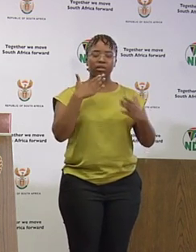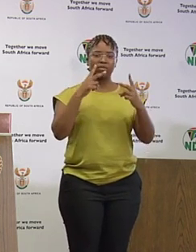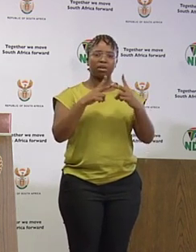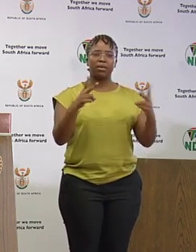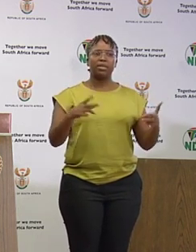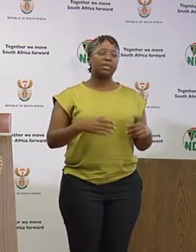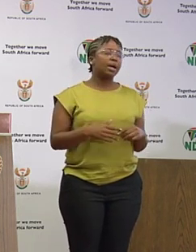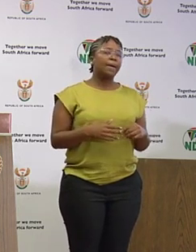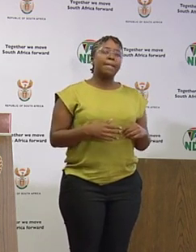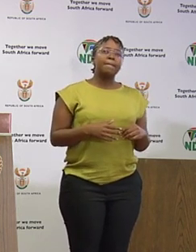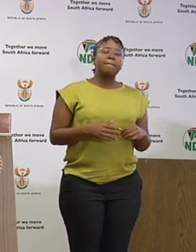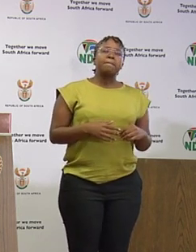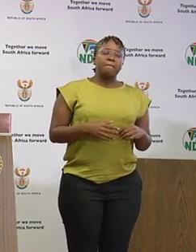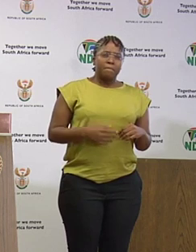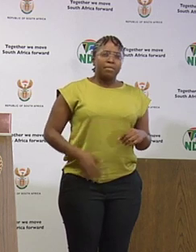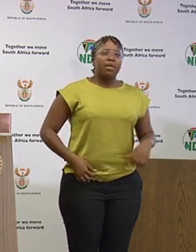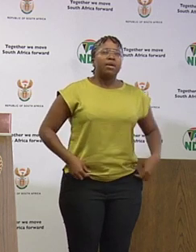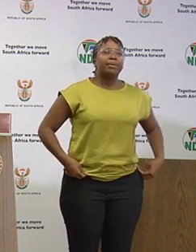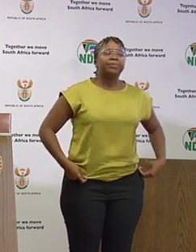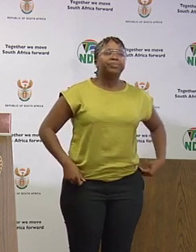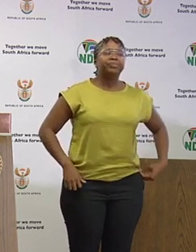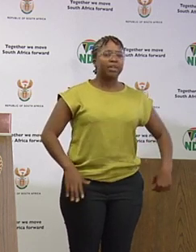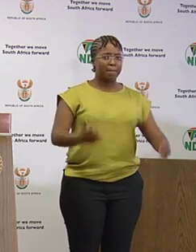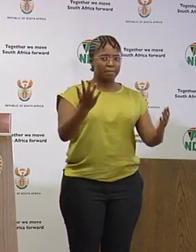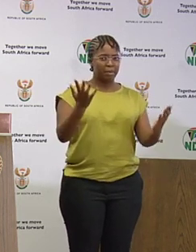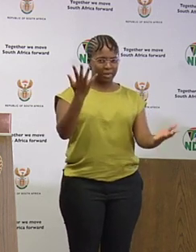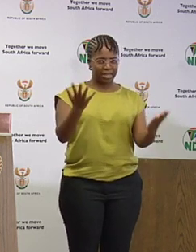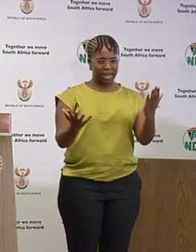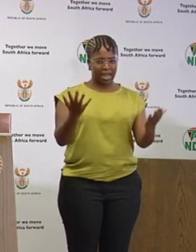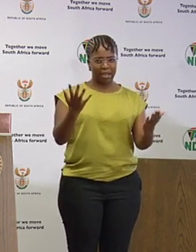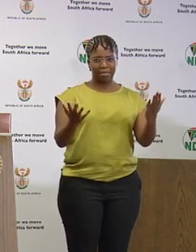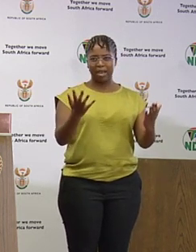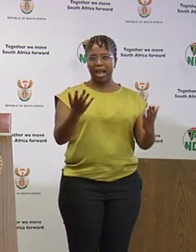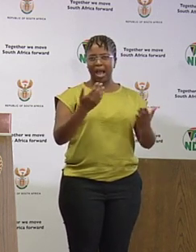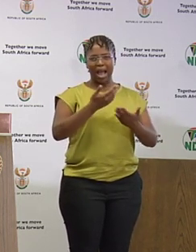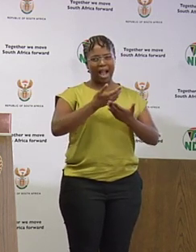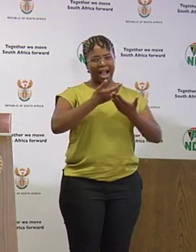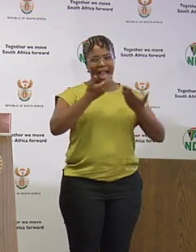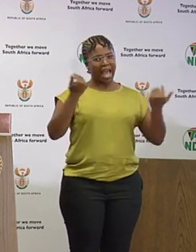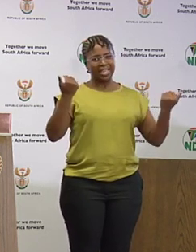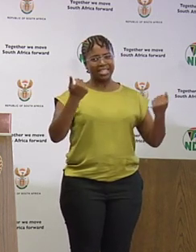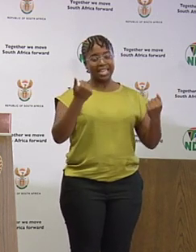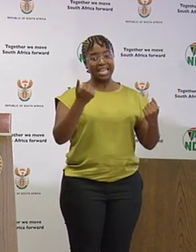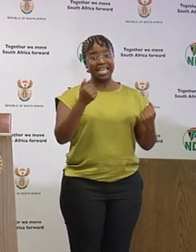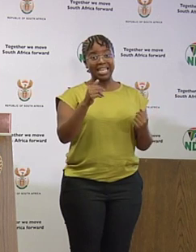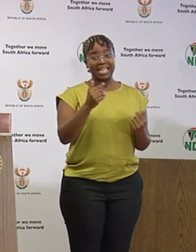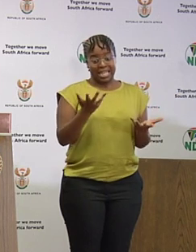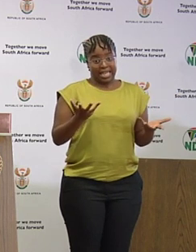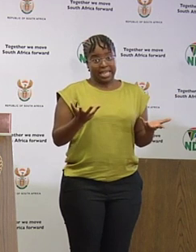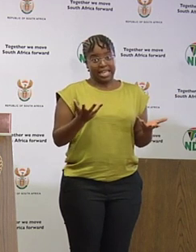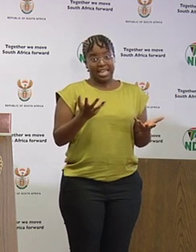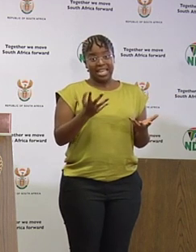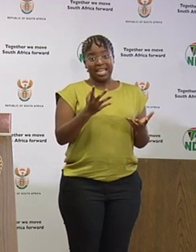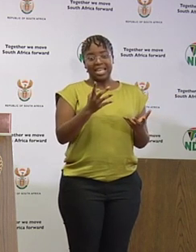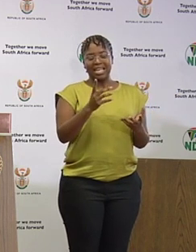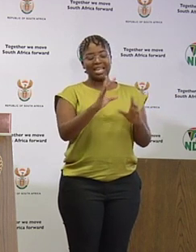much. Maybe let's just, I don't know which international media says so,